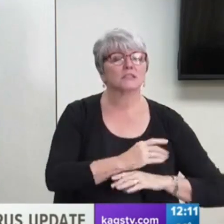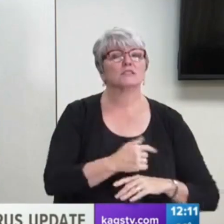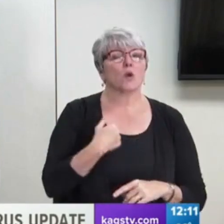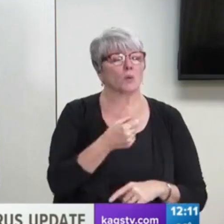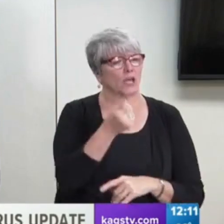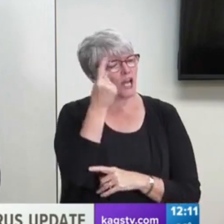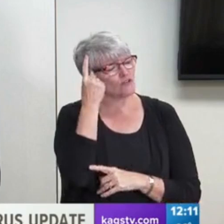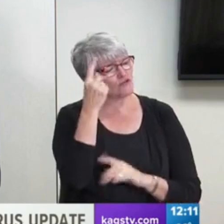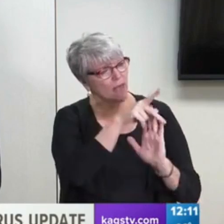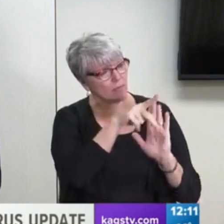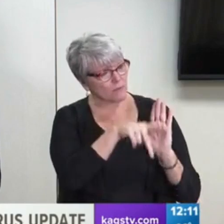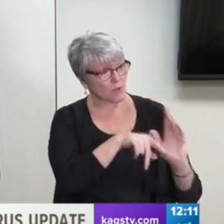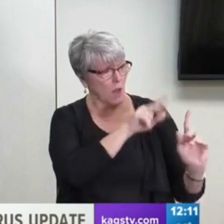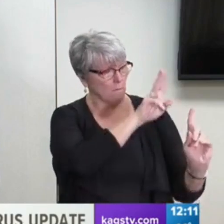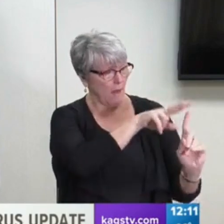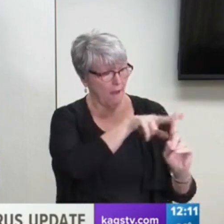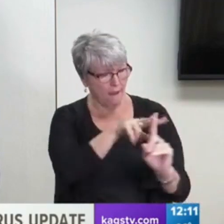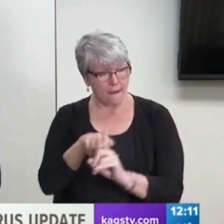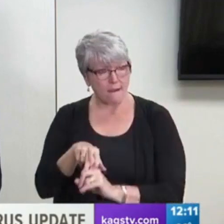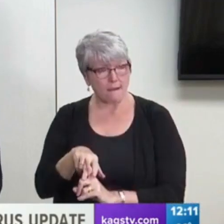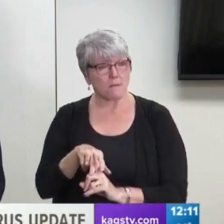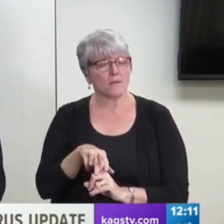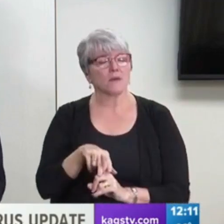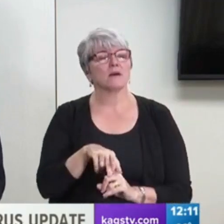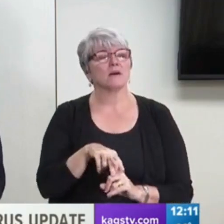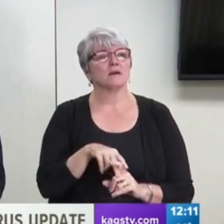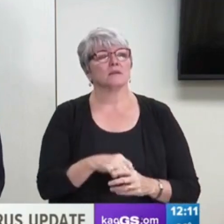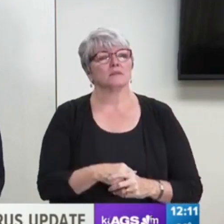these principles, and we apply all of these principles.